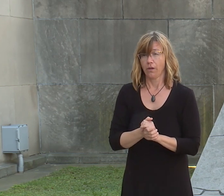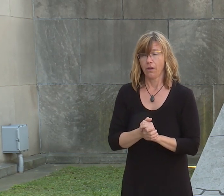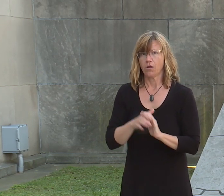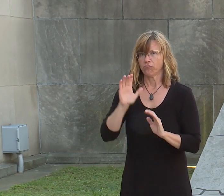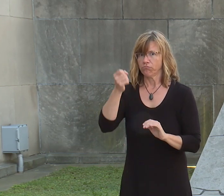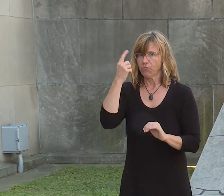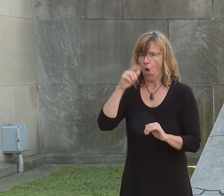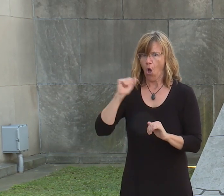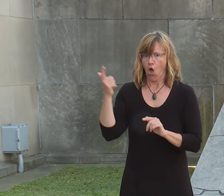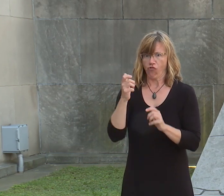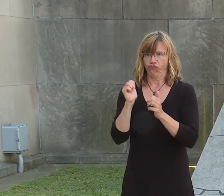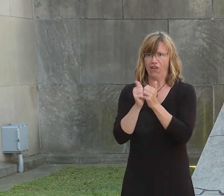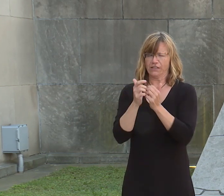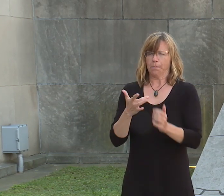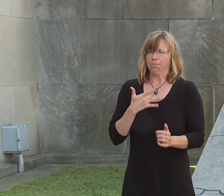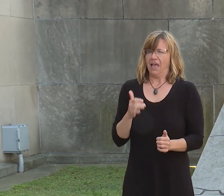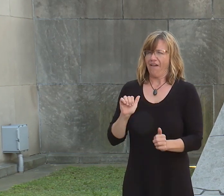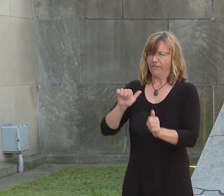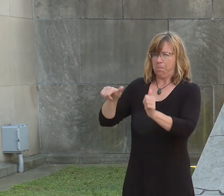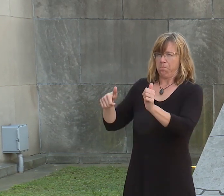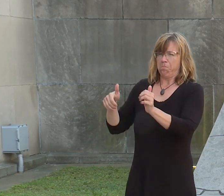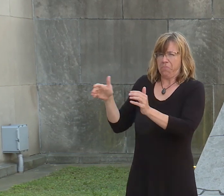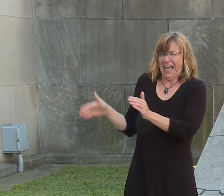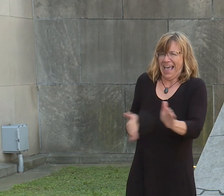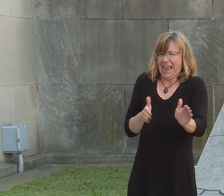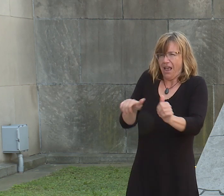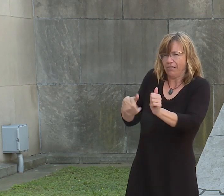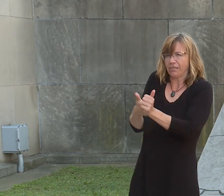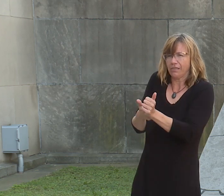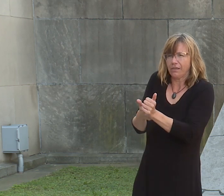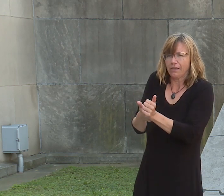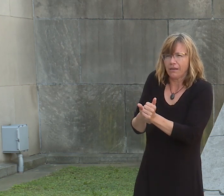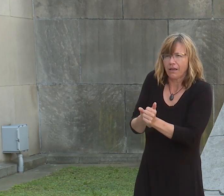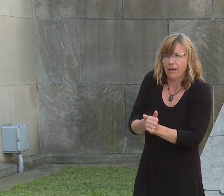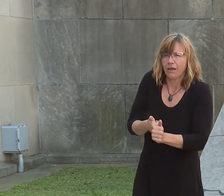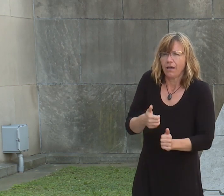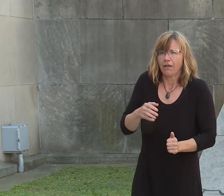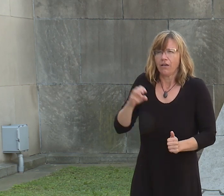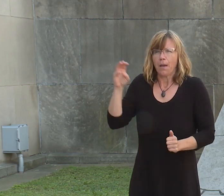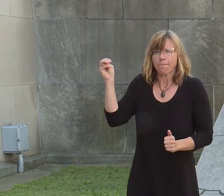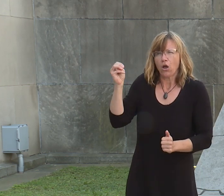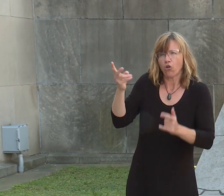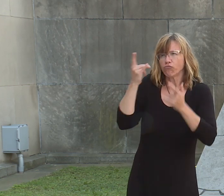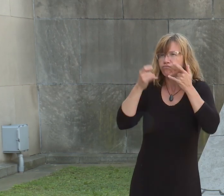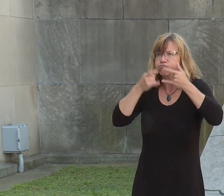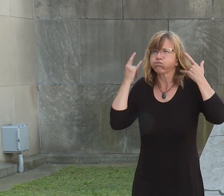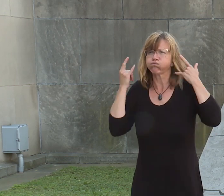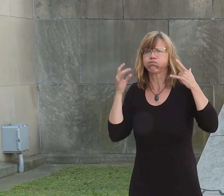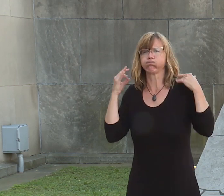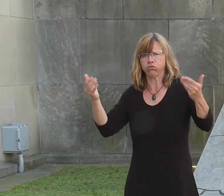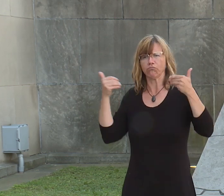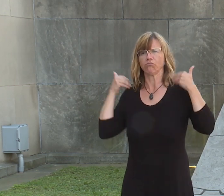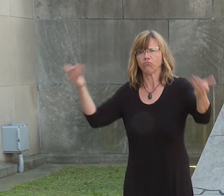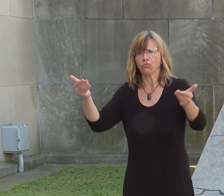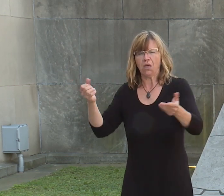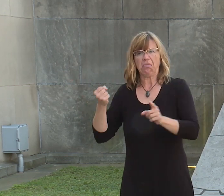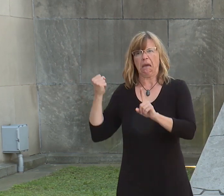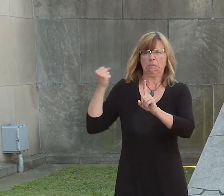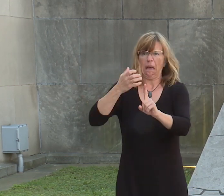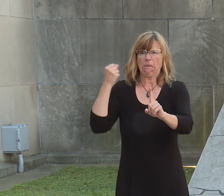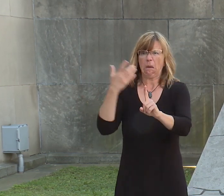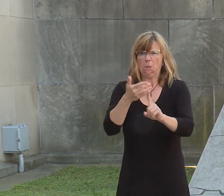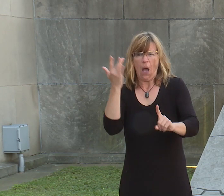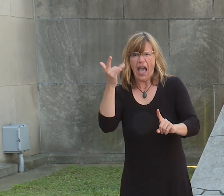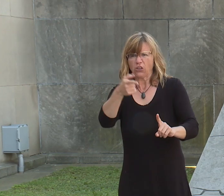watch Prince George's County, Montgomery County lifting their mask mandates on Friday and screaming at you, "Why aren't you sprinting? Why aren't